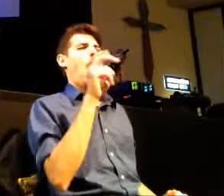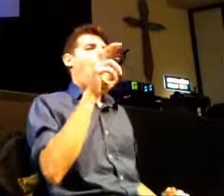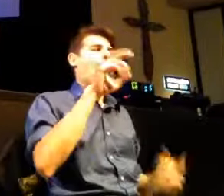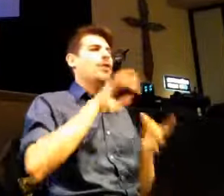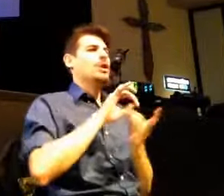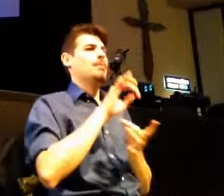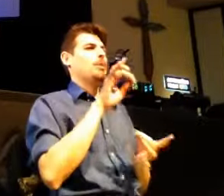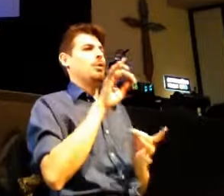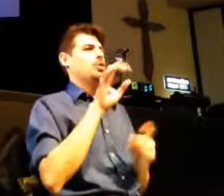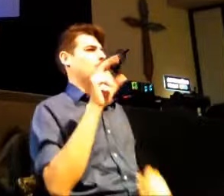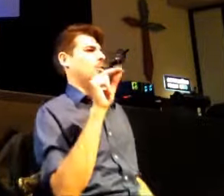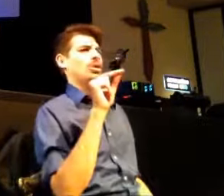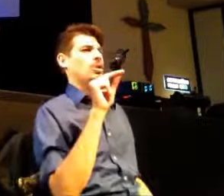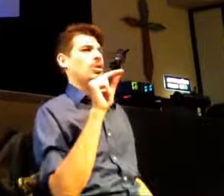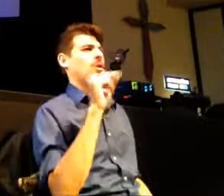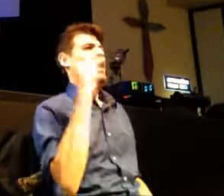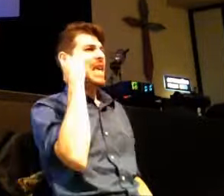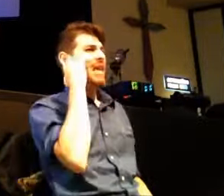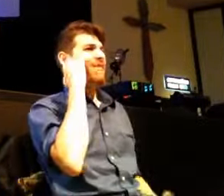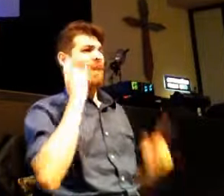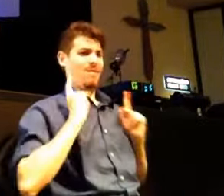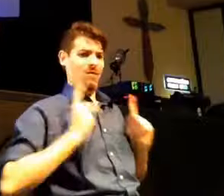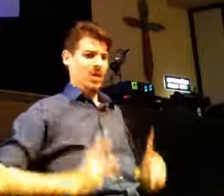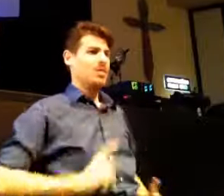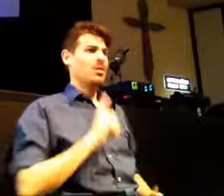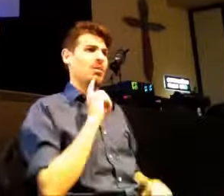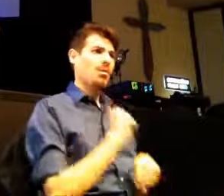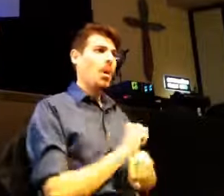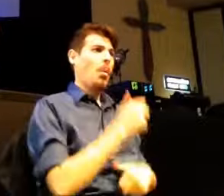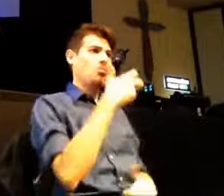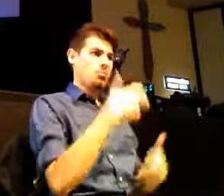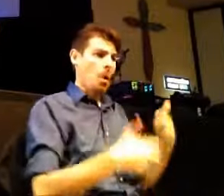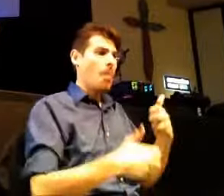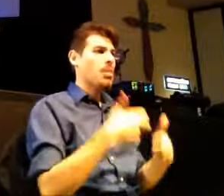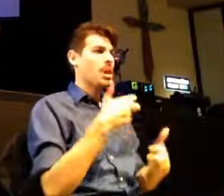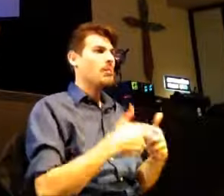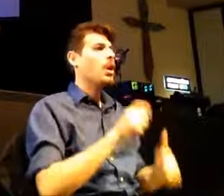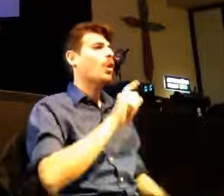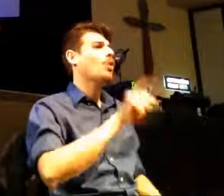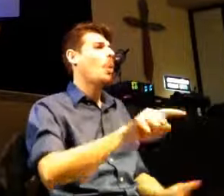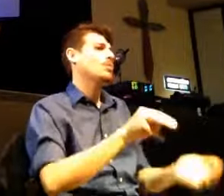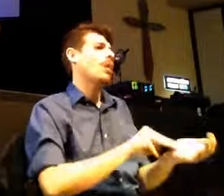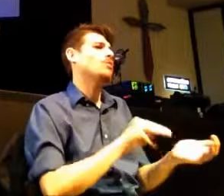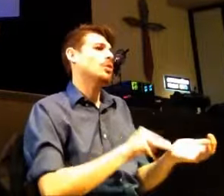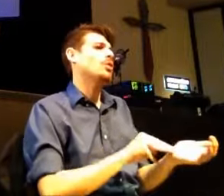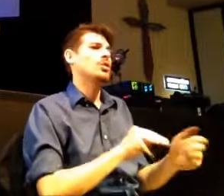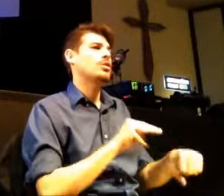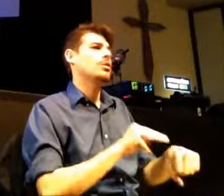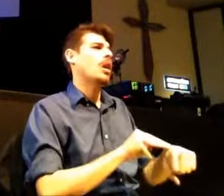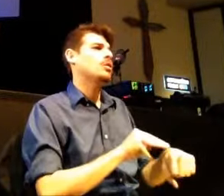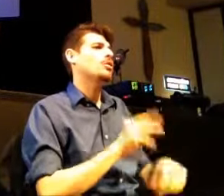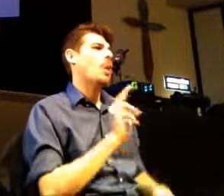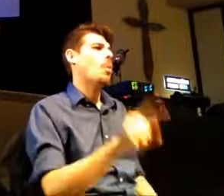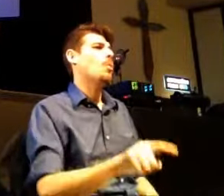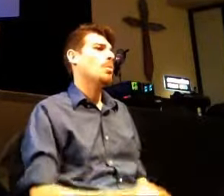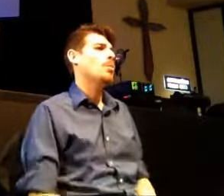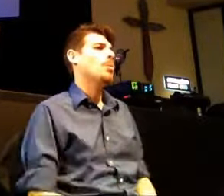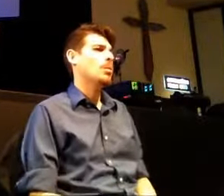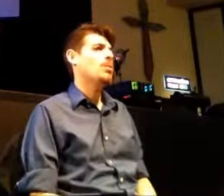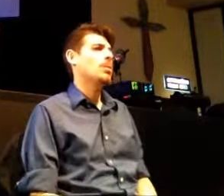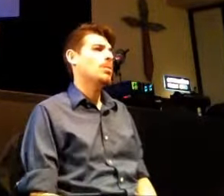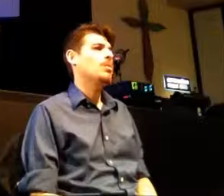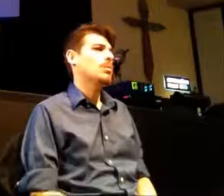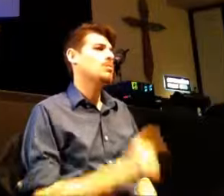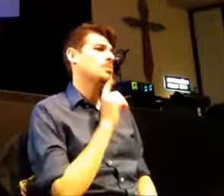hold of something like anxiety takes all of those approaches to get it in a good place, okay?